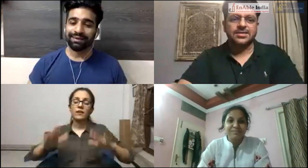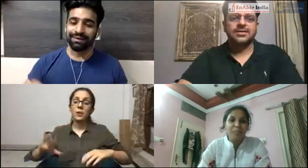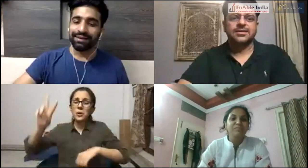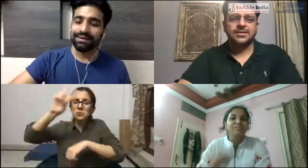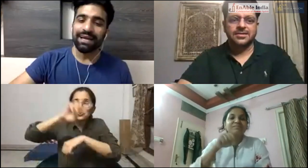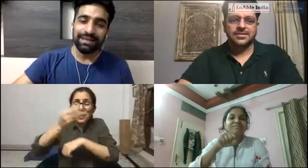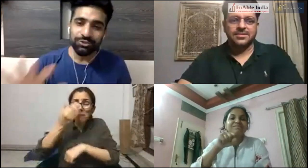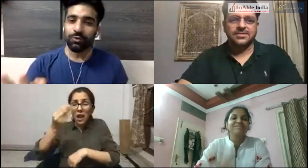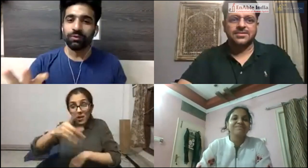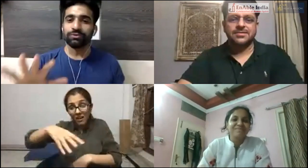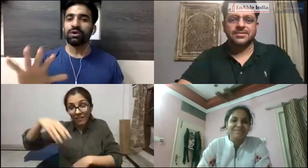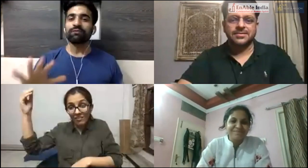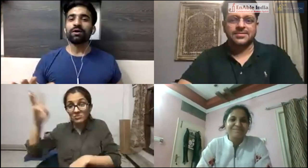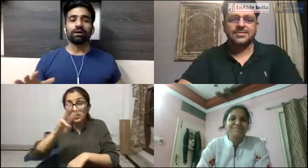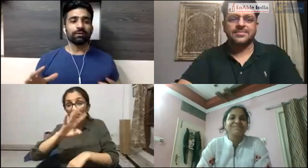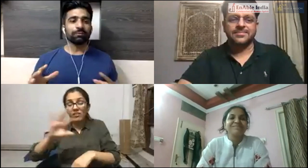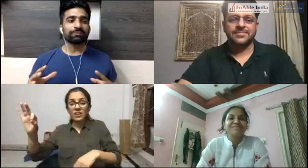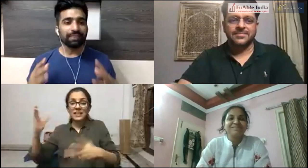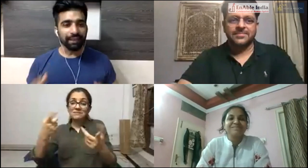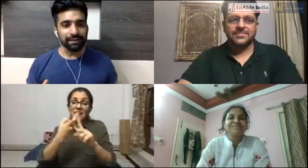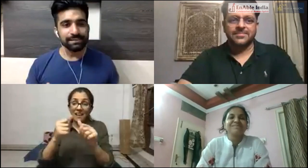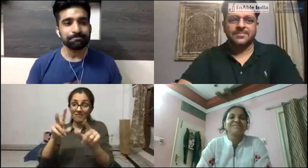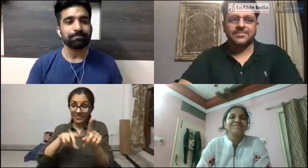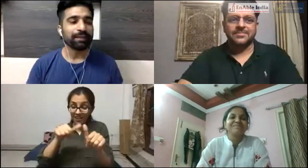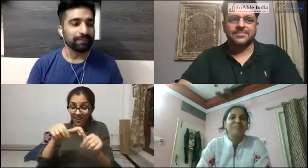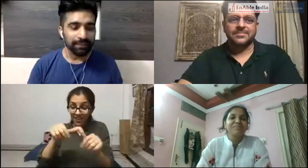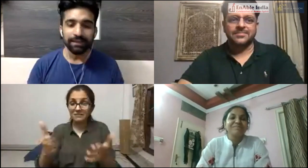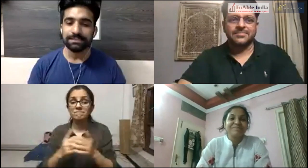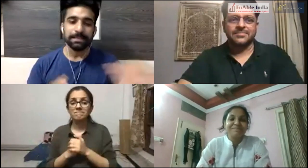And, and so Kavya,